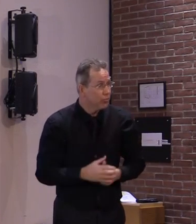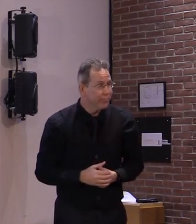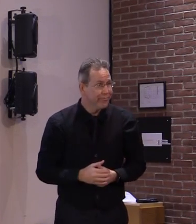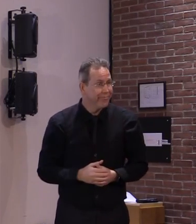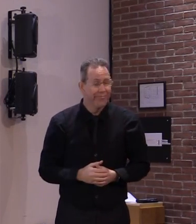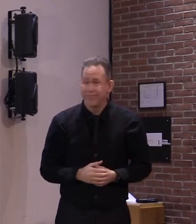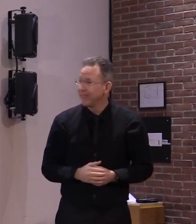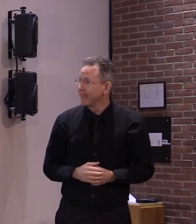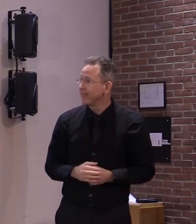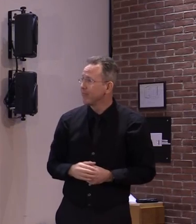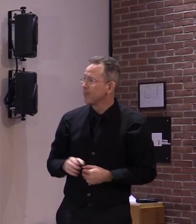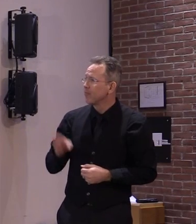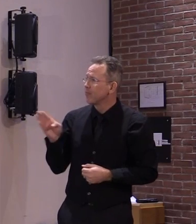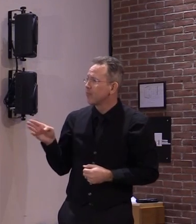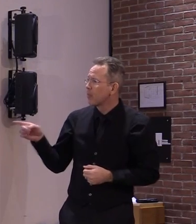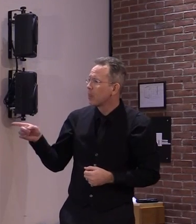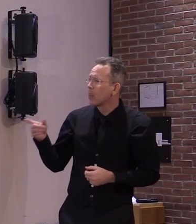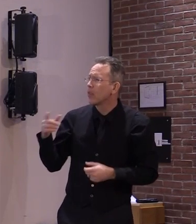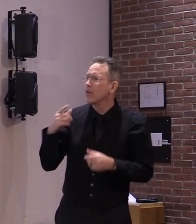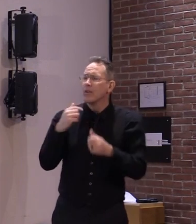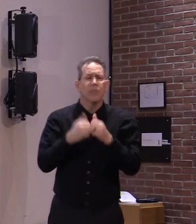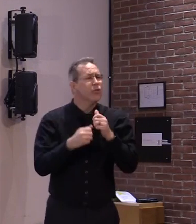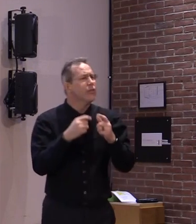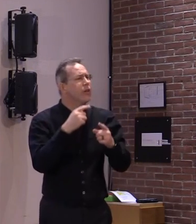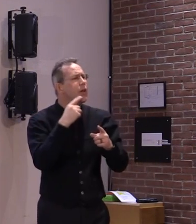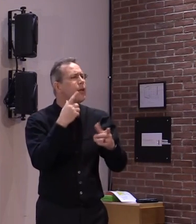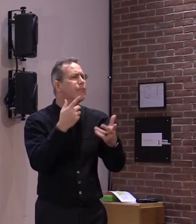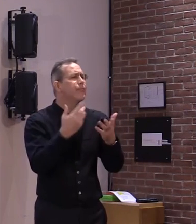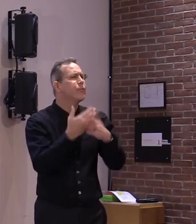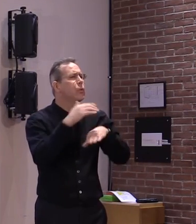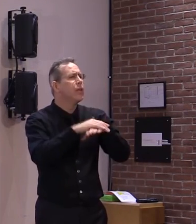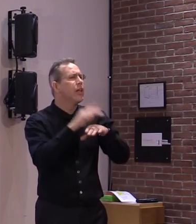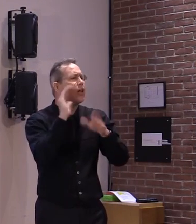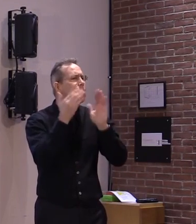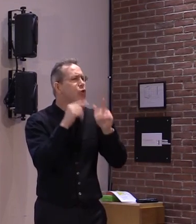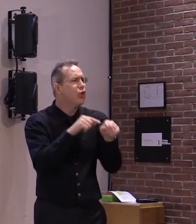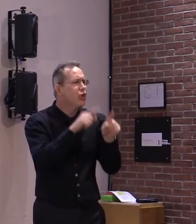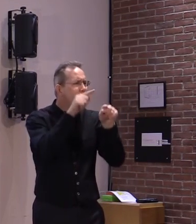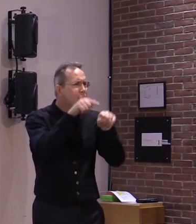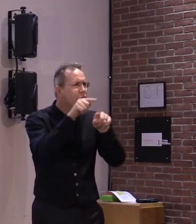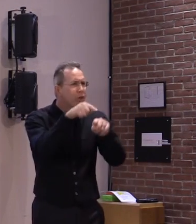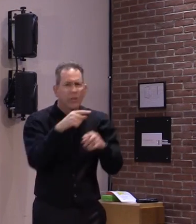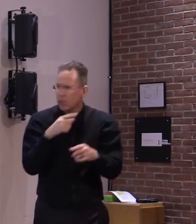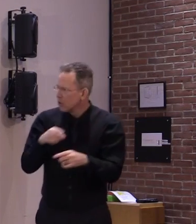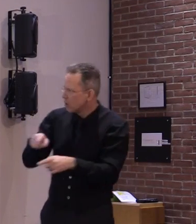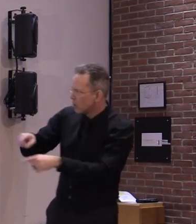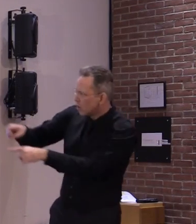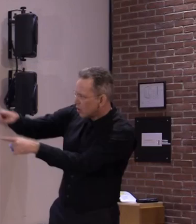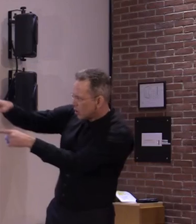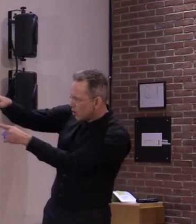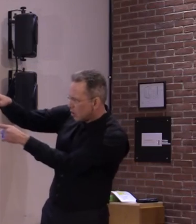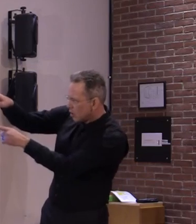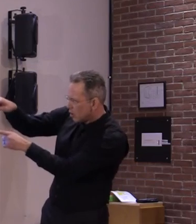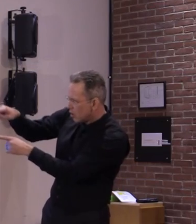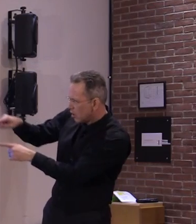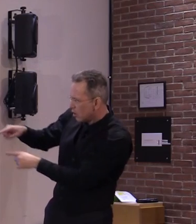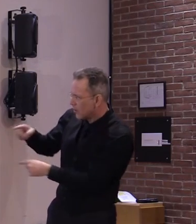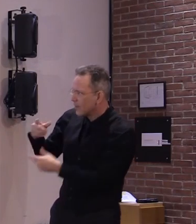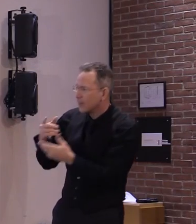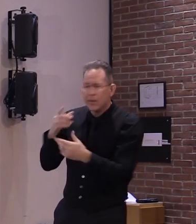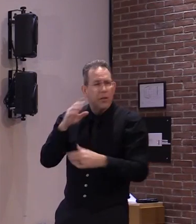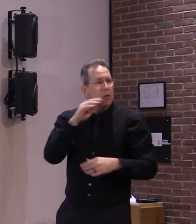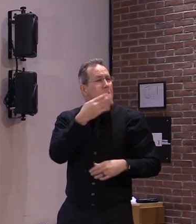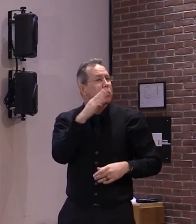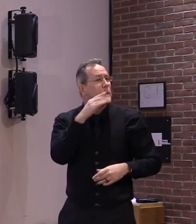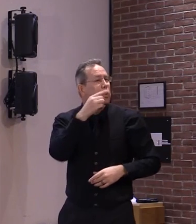regional forecast anticipates that future improvement will continue throughout March and into April. But a word of caution, as we do